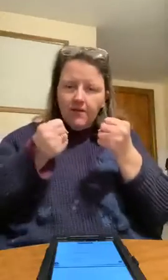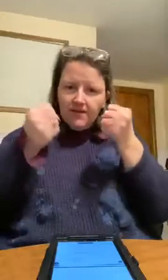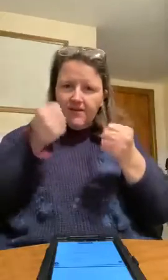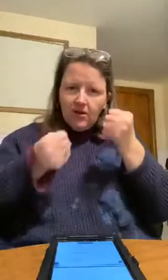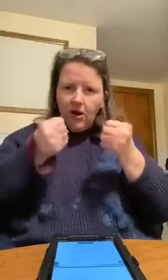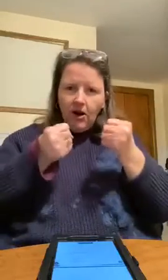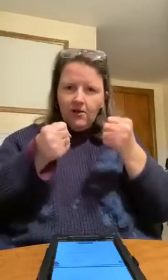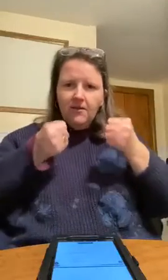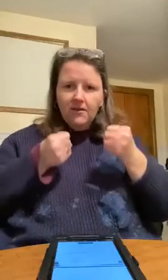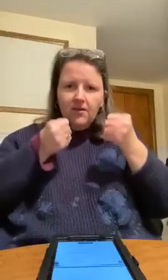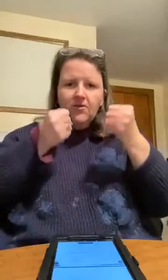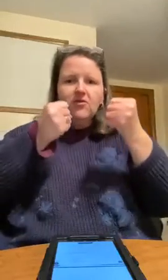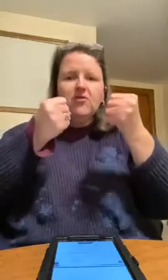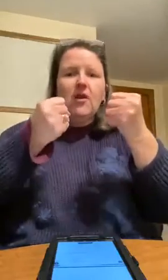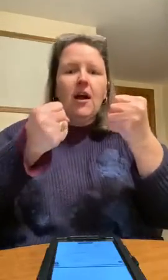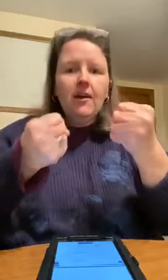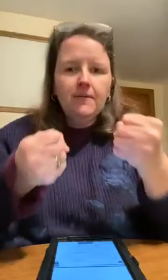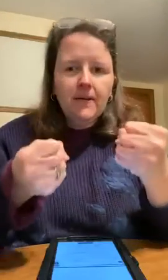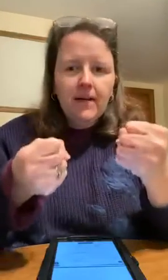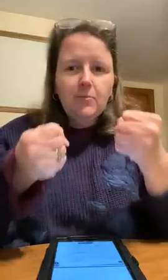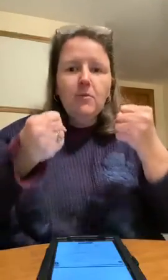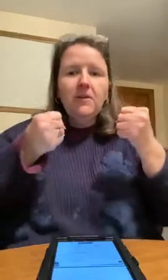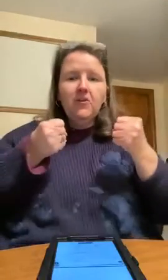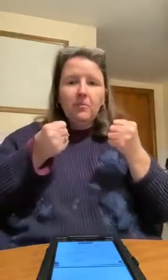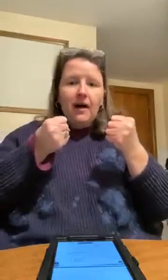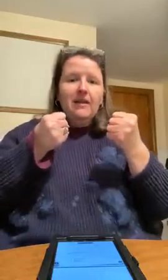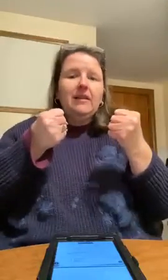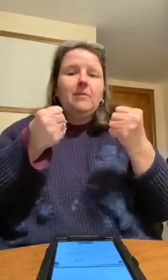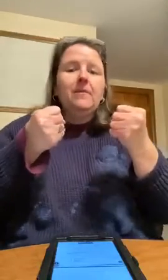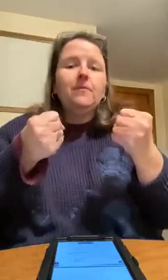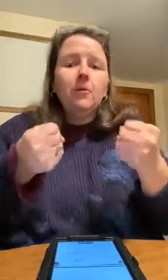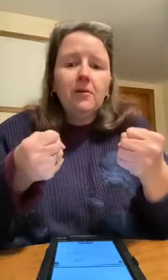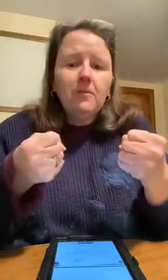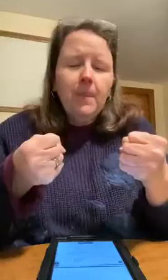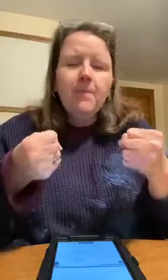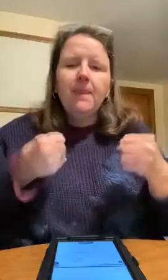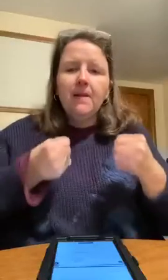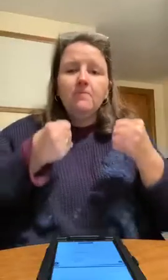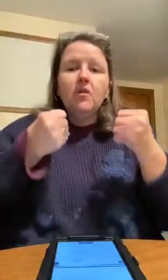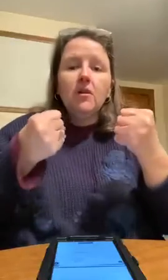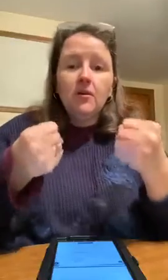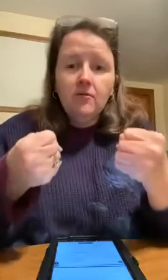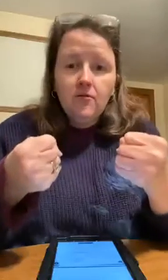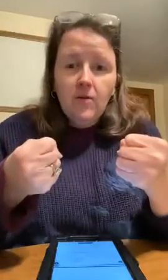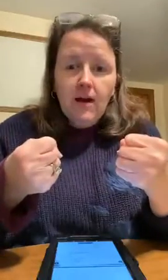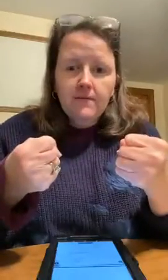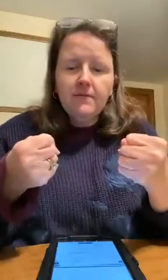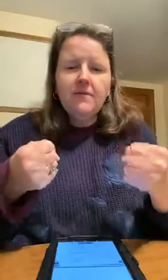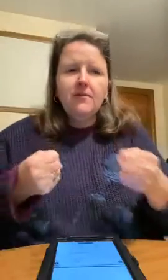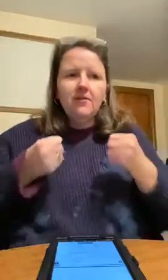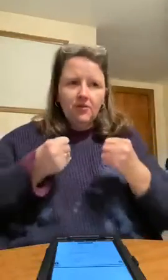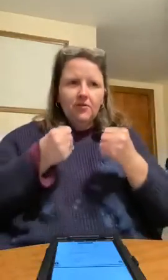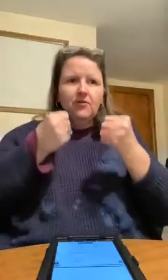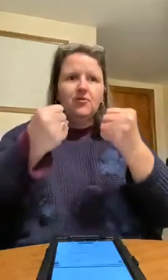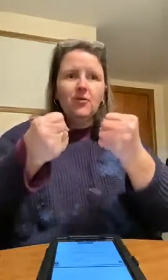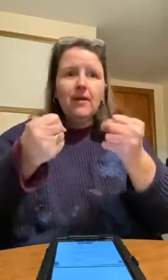is car. This is drive. Kind of moving your body a little bit forward. Drive. Driving